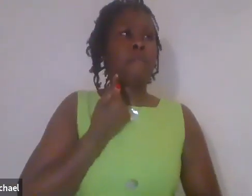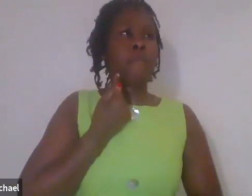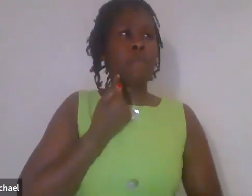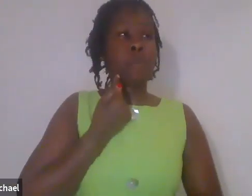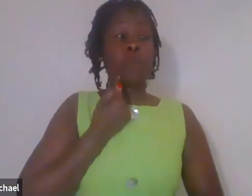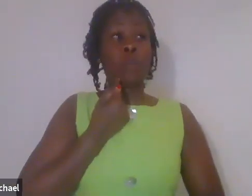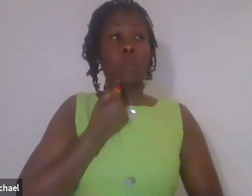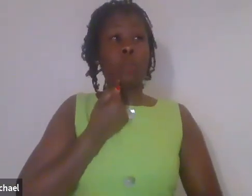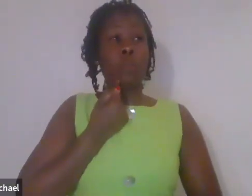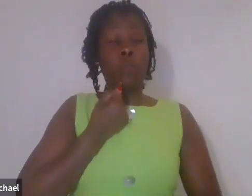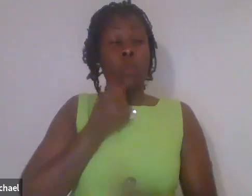Because I always believe in myself,